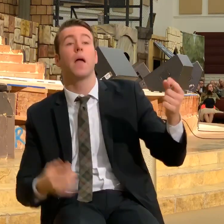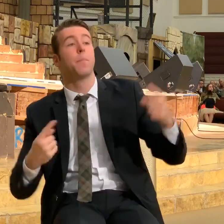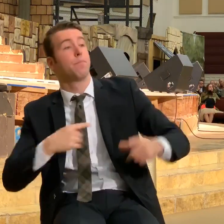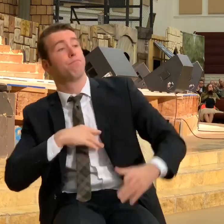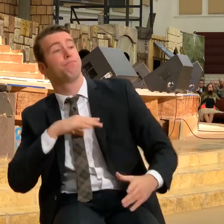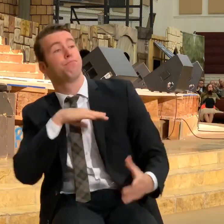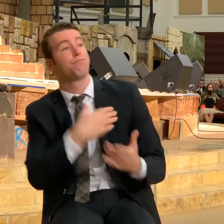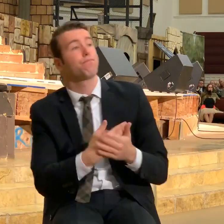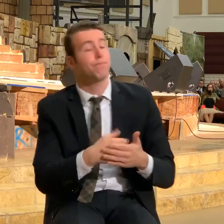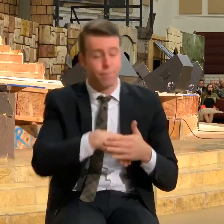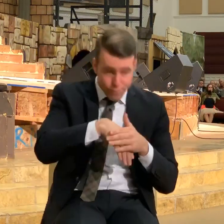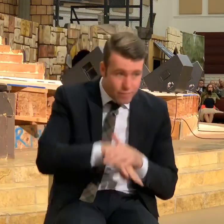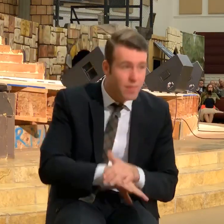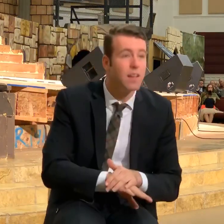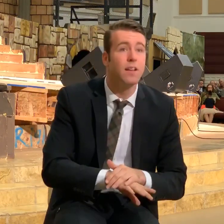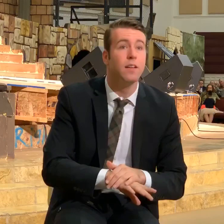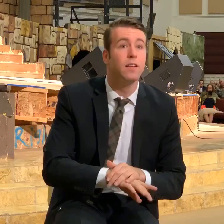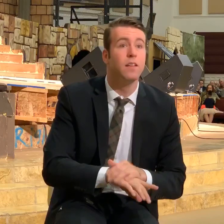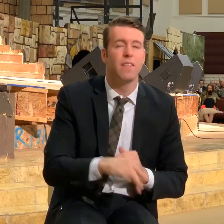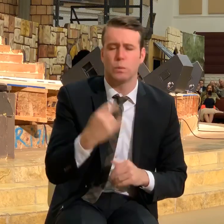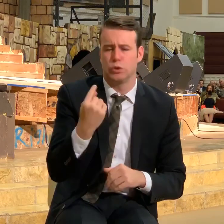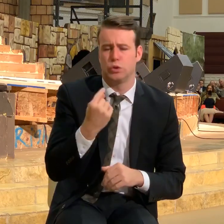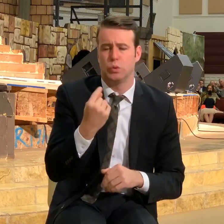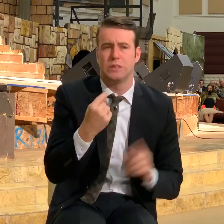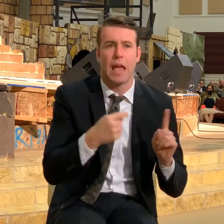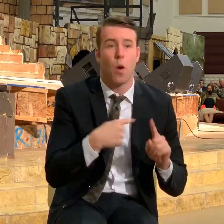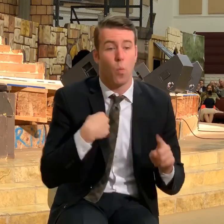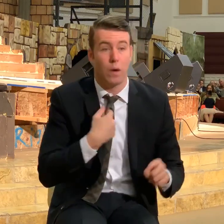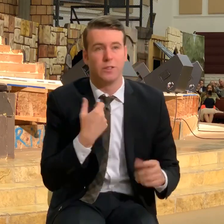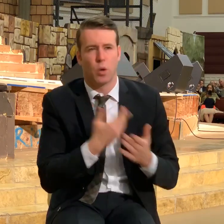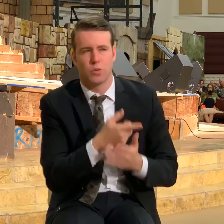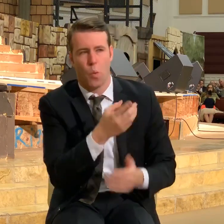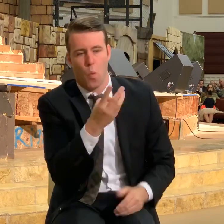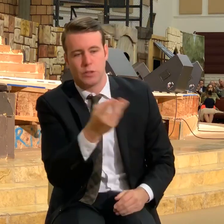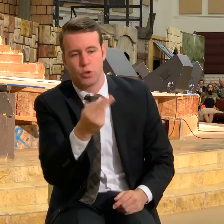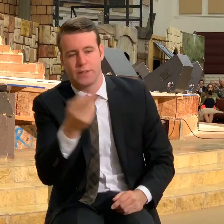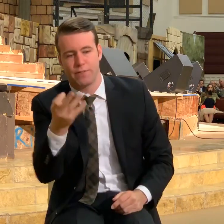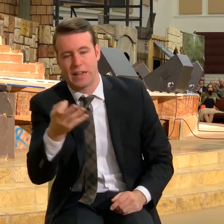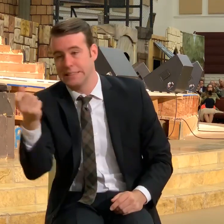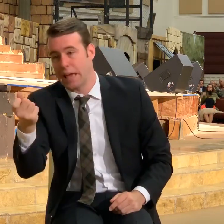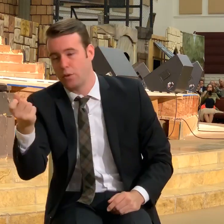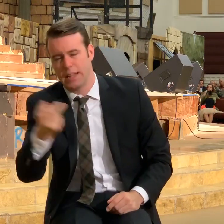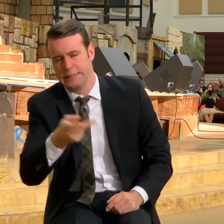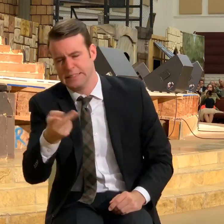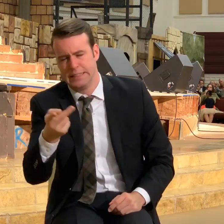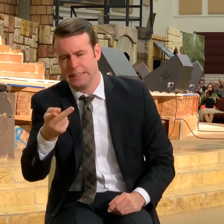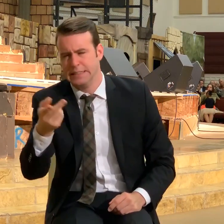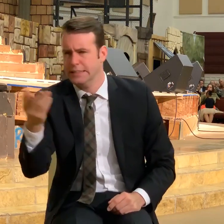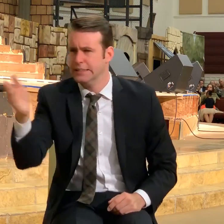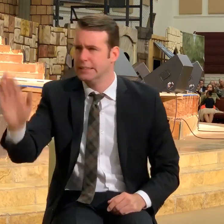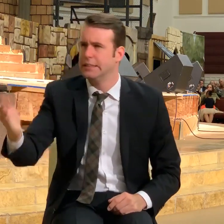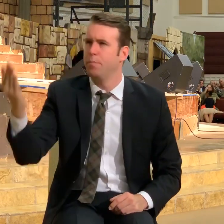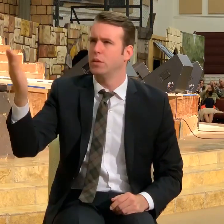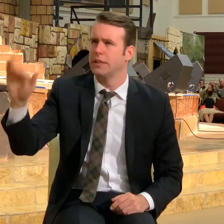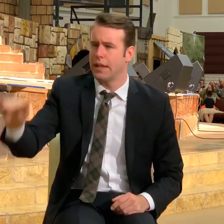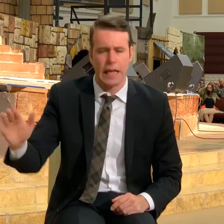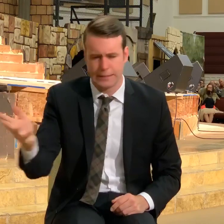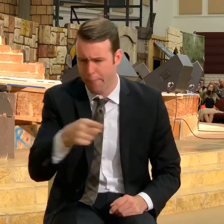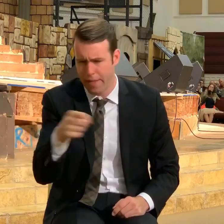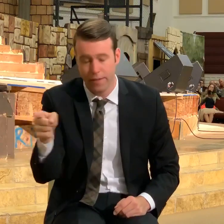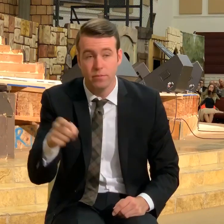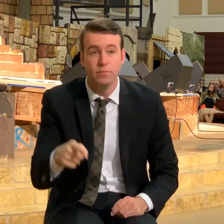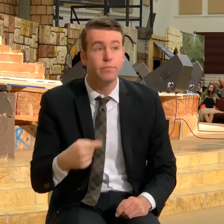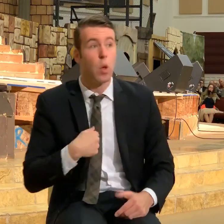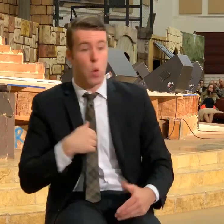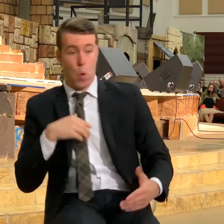happened? He canceled us. It was like Tuesday. He said we were supposed to be there Wednesday, Thursday, Friday, Saturday afternoon, Sunday morning, Sunday night. And he said, he